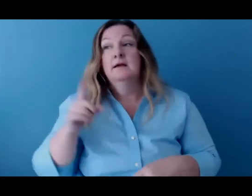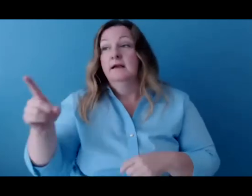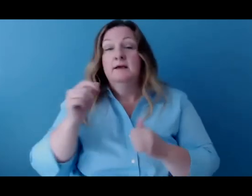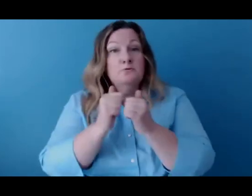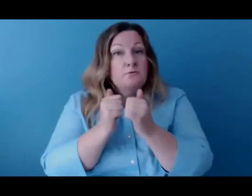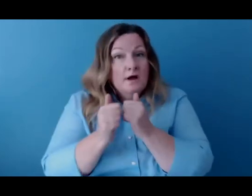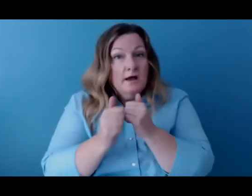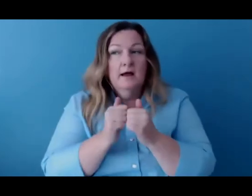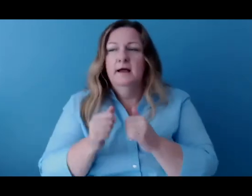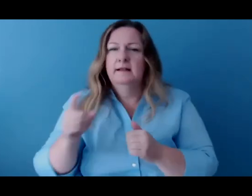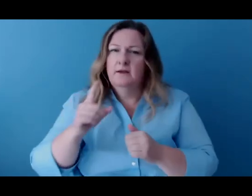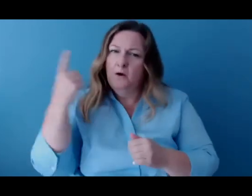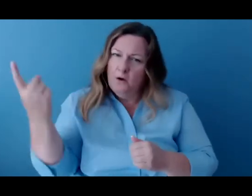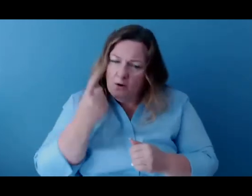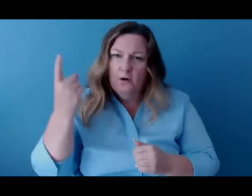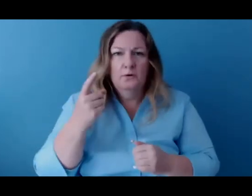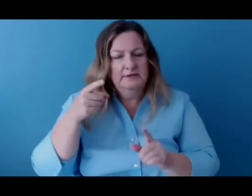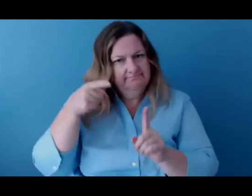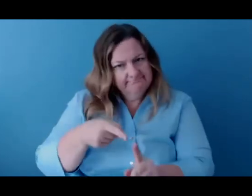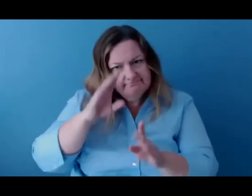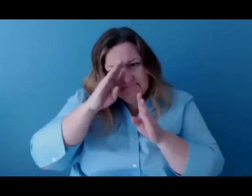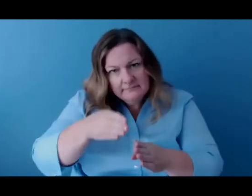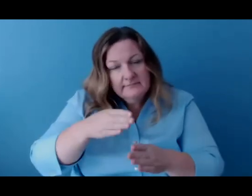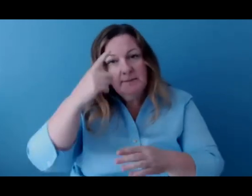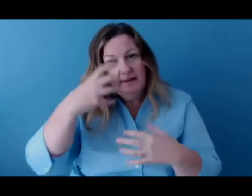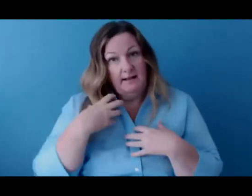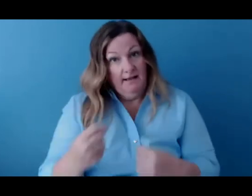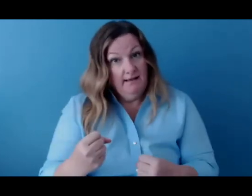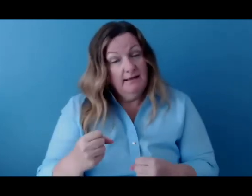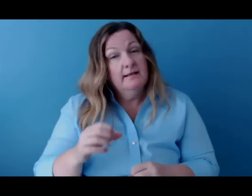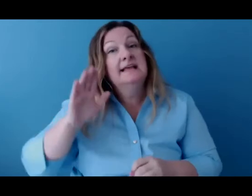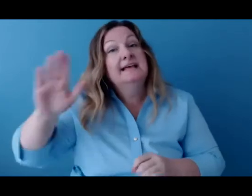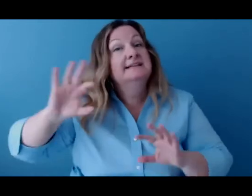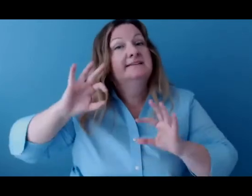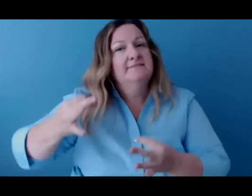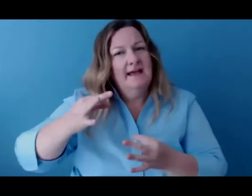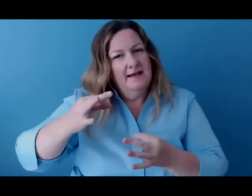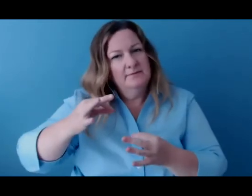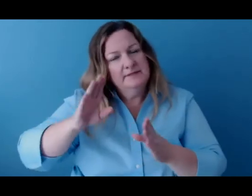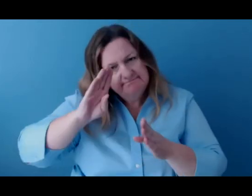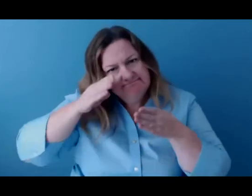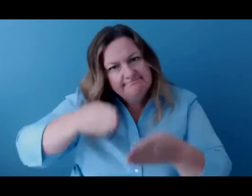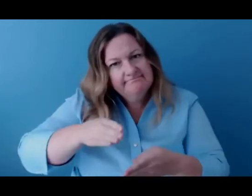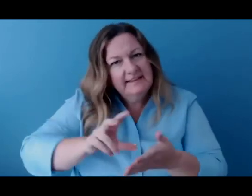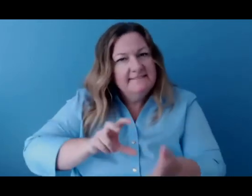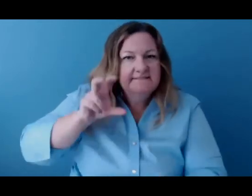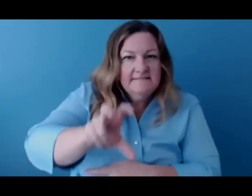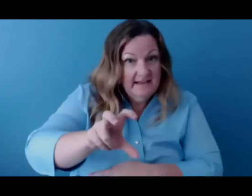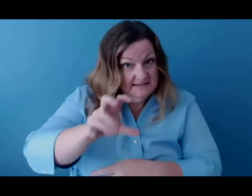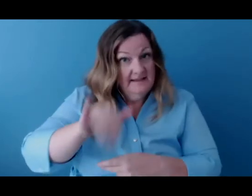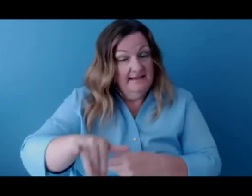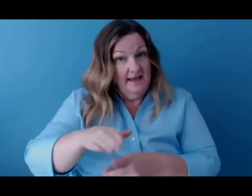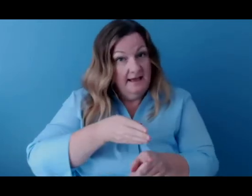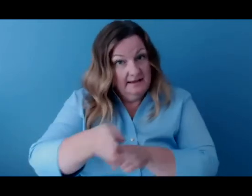their family invested in this particular category. We just have to hold that accountable and not let that